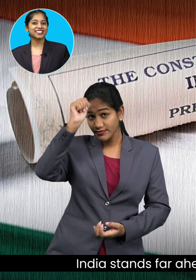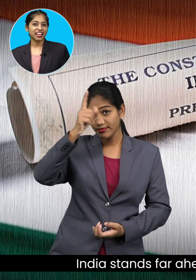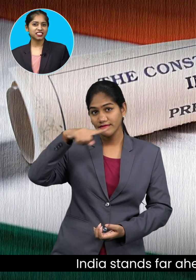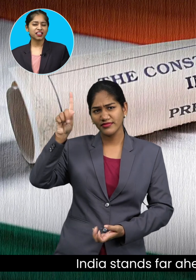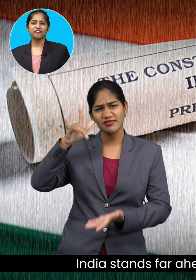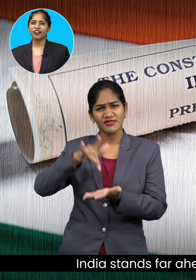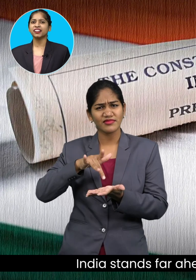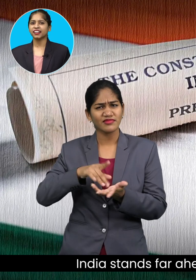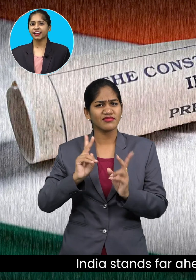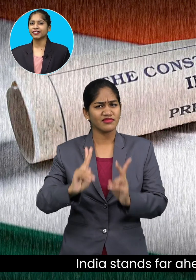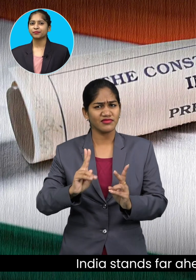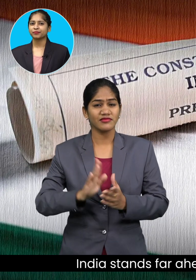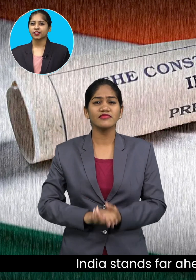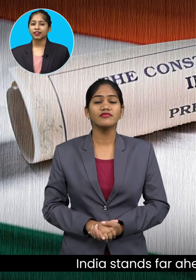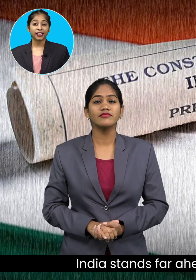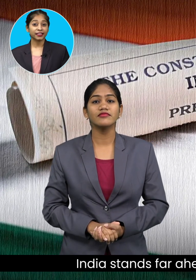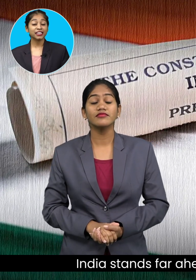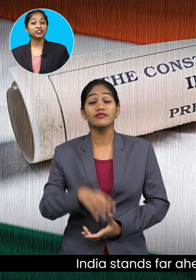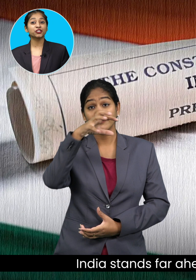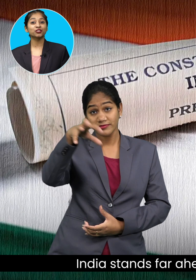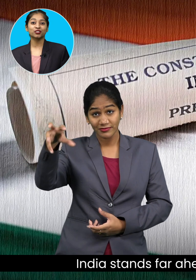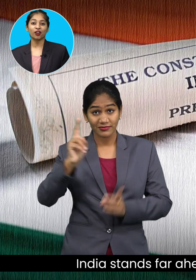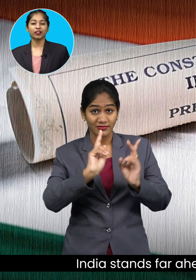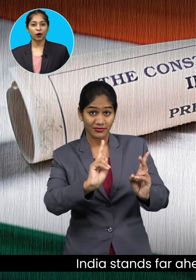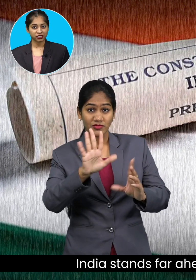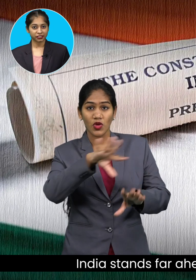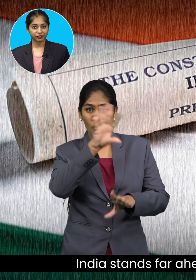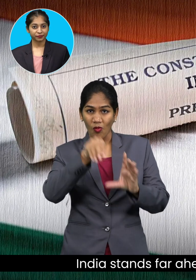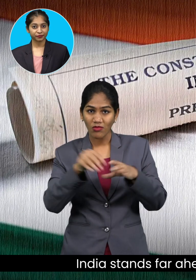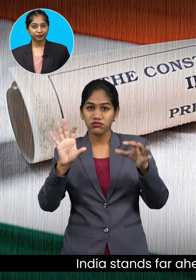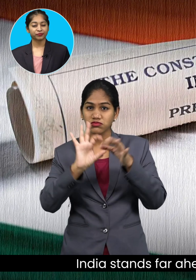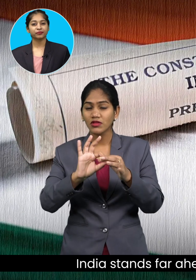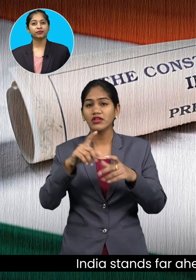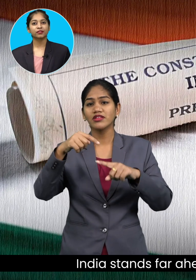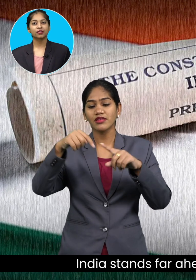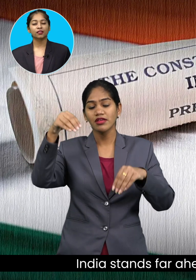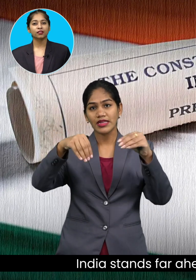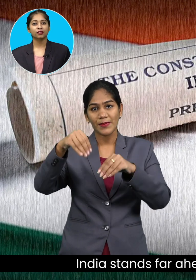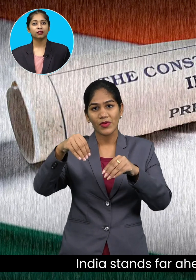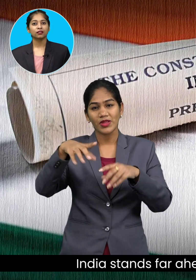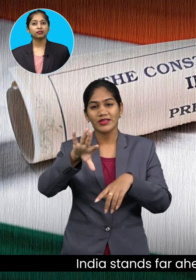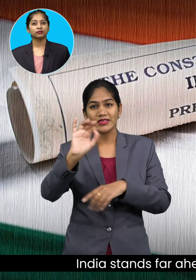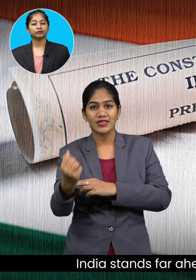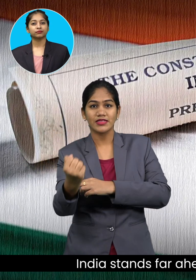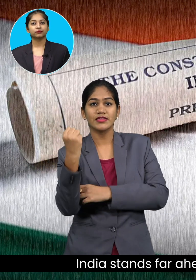India stands far ahead in the institutions of democracy.